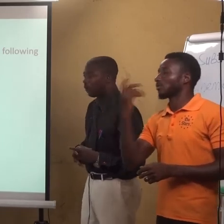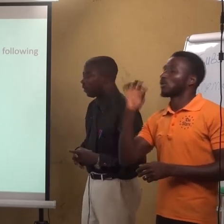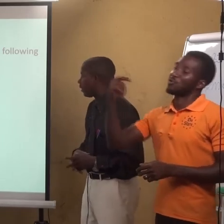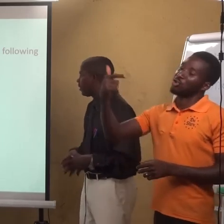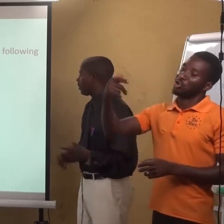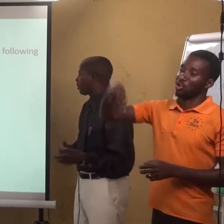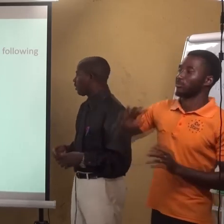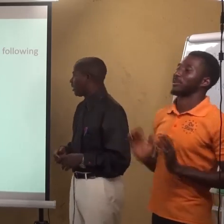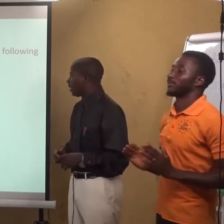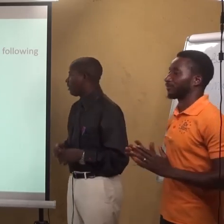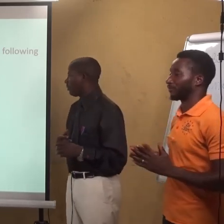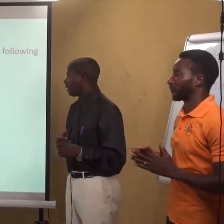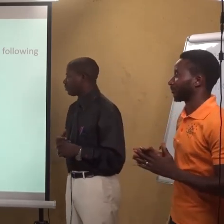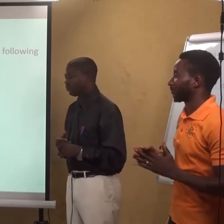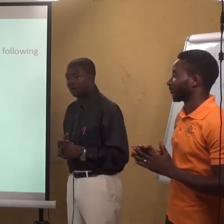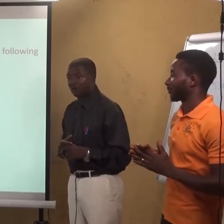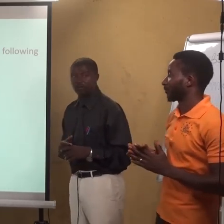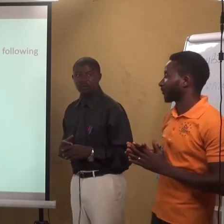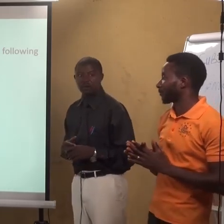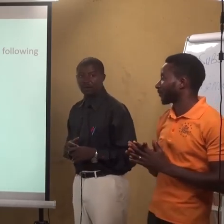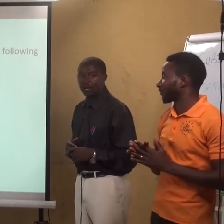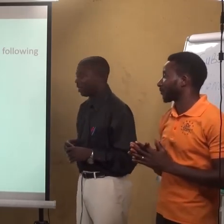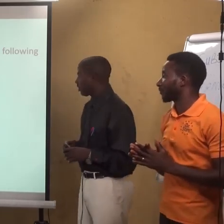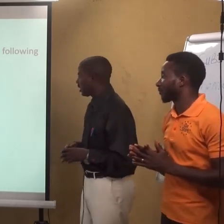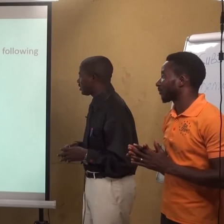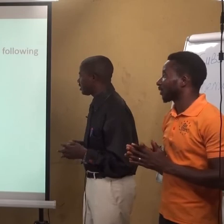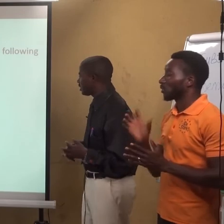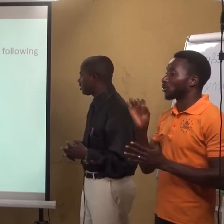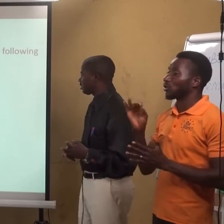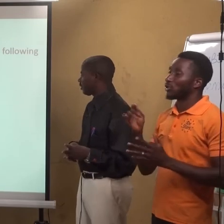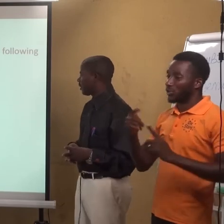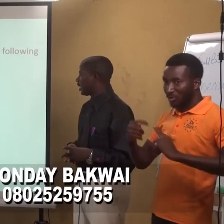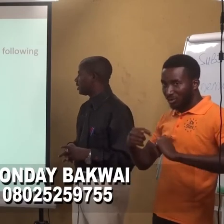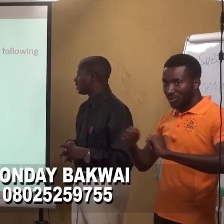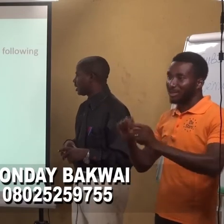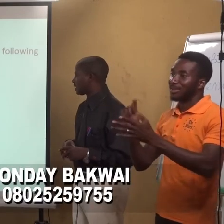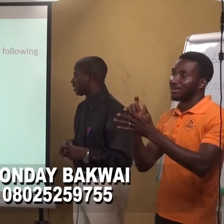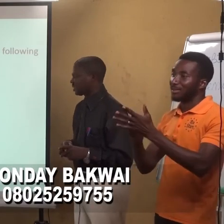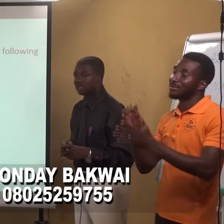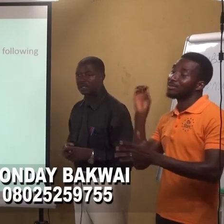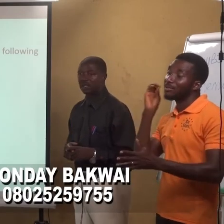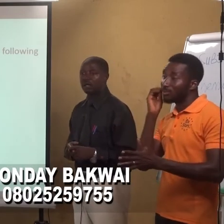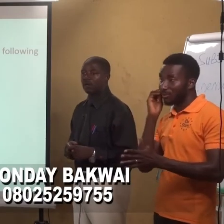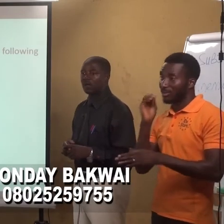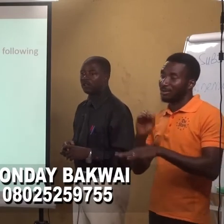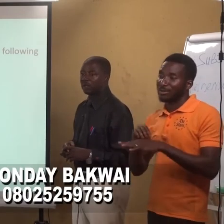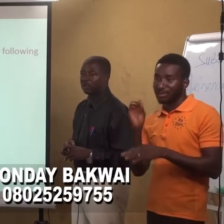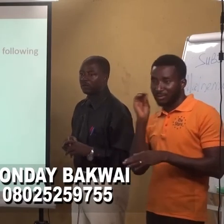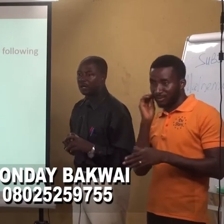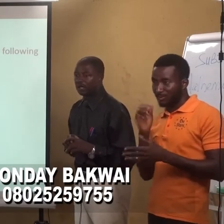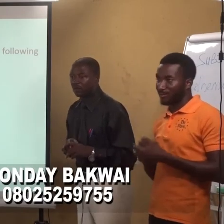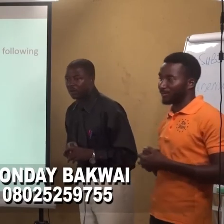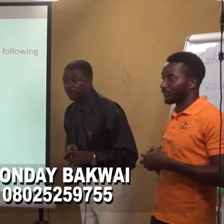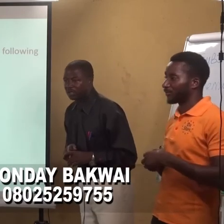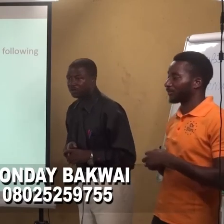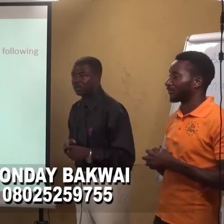GP 4, minus 12, 36, dash, dash, dash. We are expected to